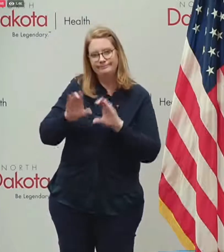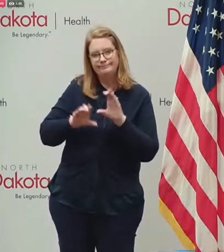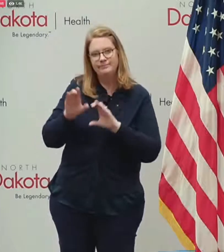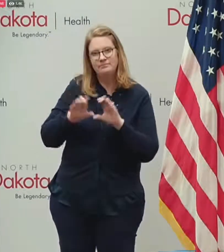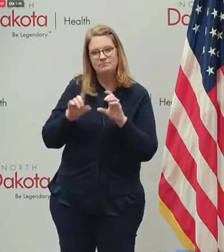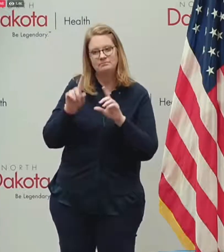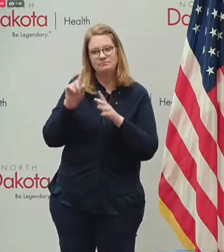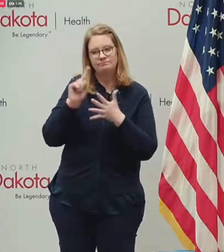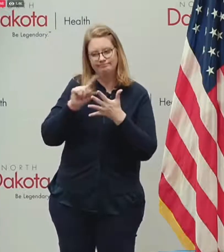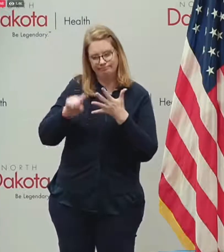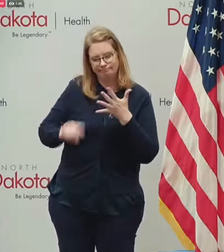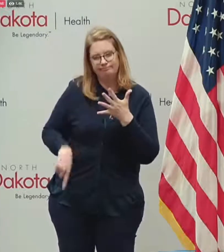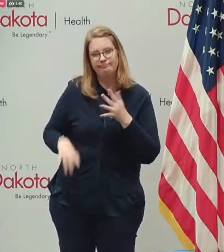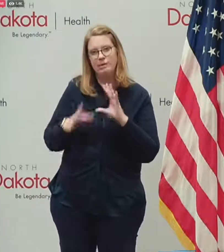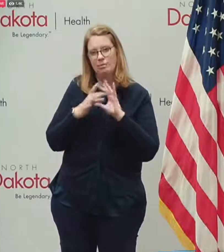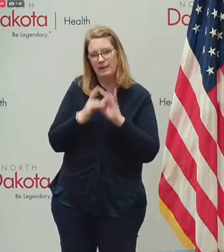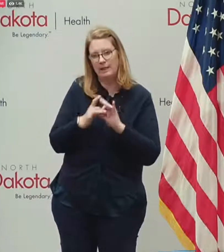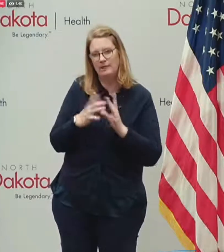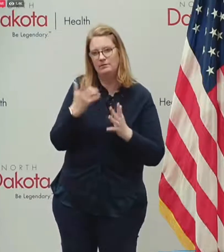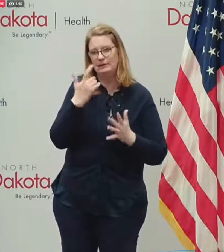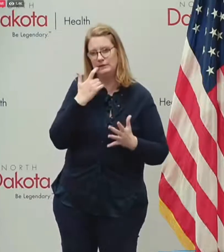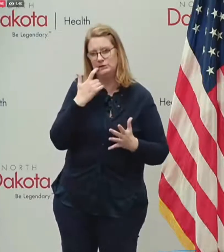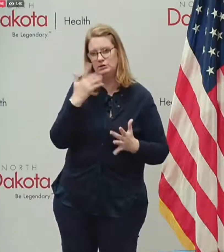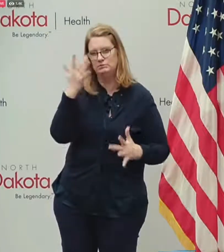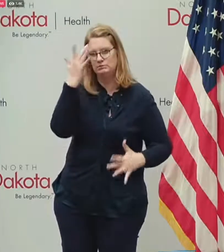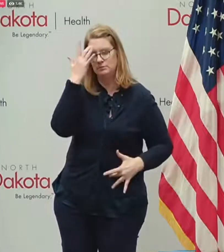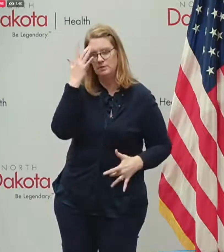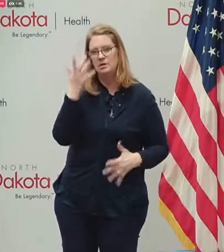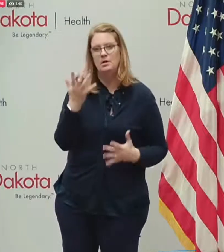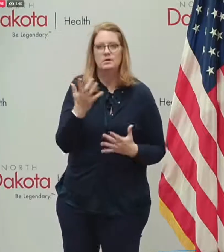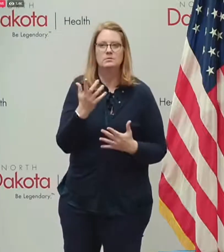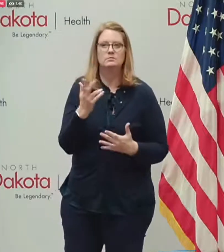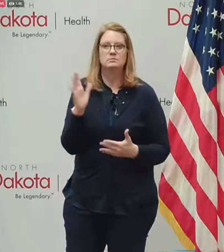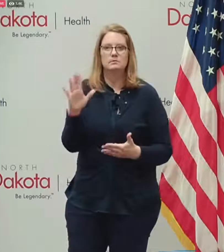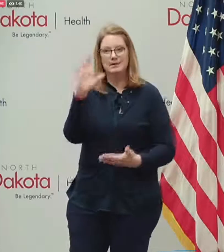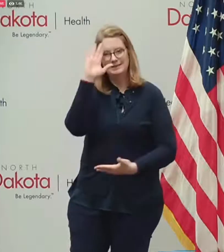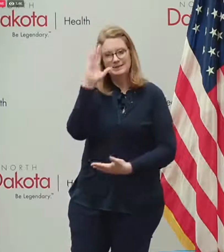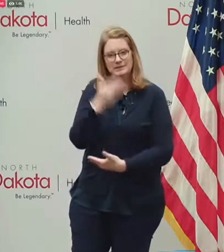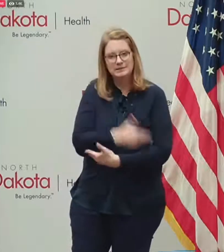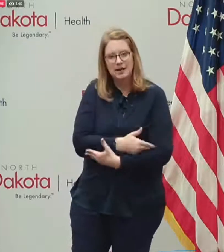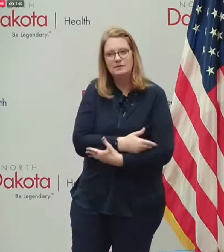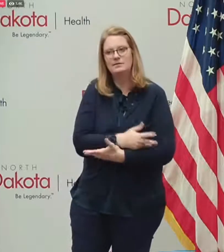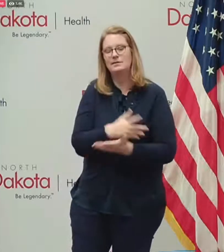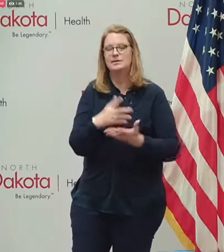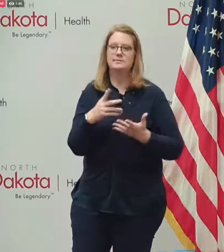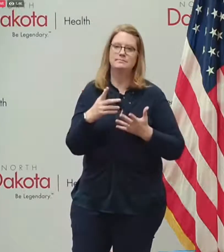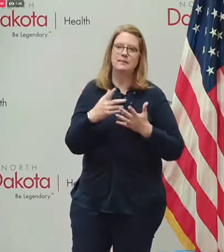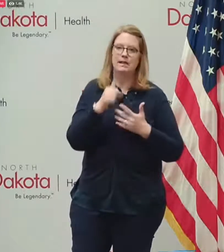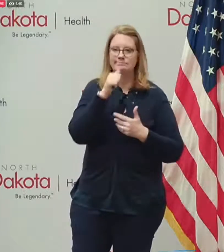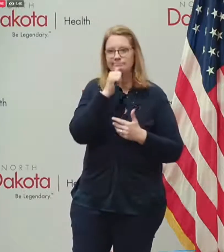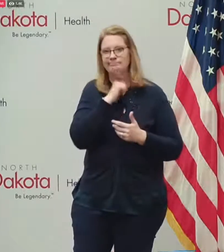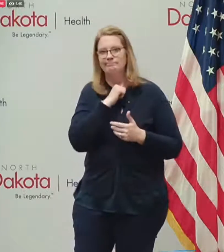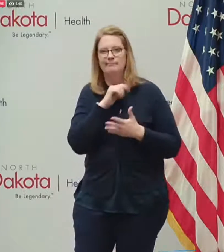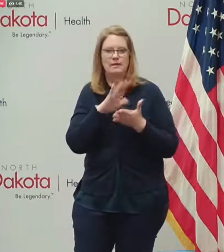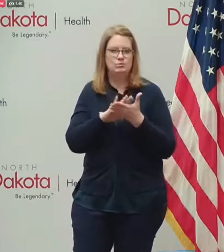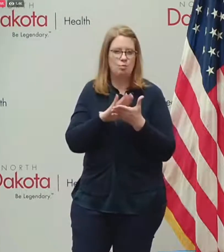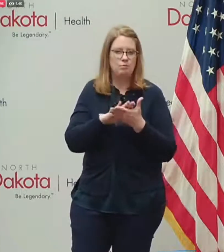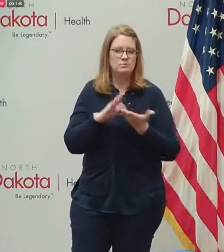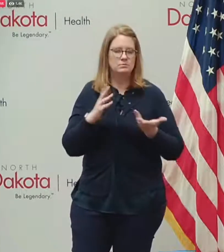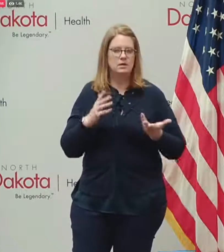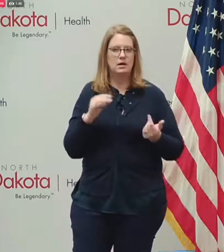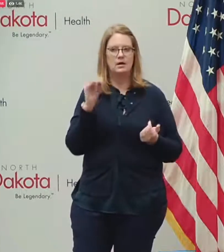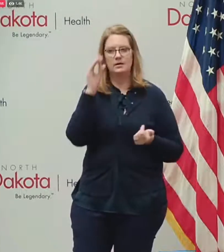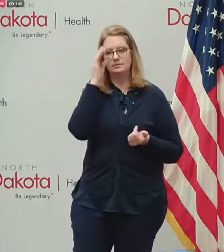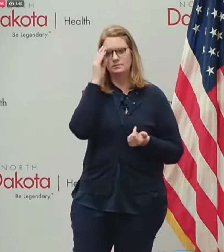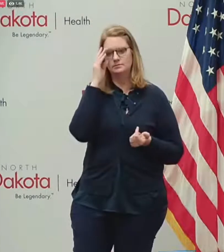lots of things related to the disease of addiction and, you know, what her son has faced in schools and that sort of thing. And, you know, I